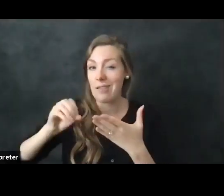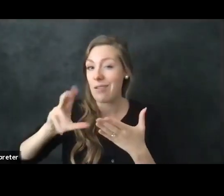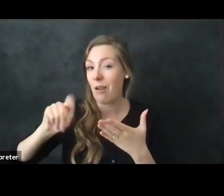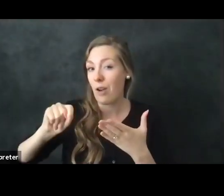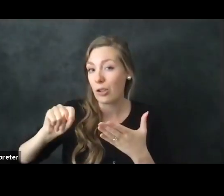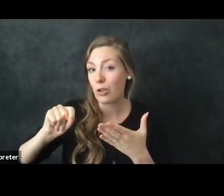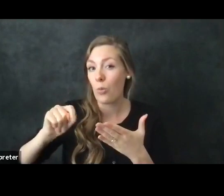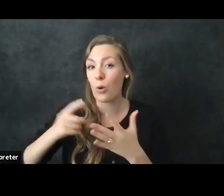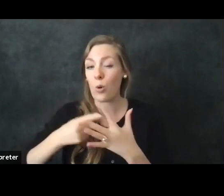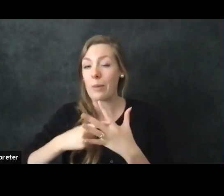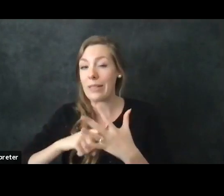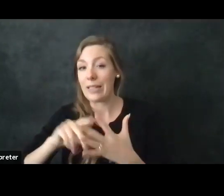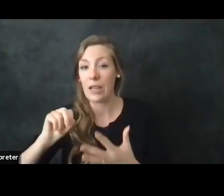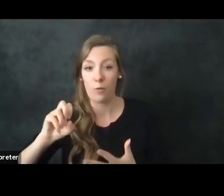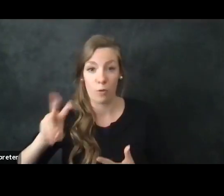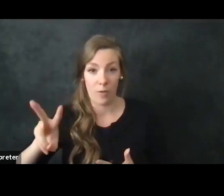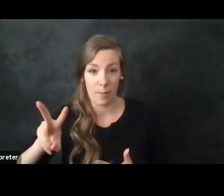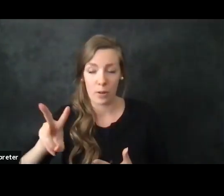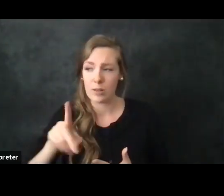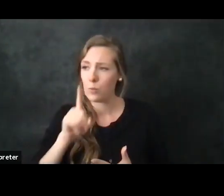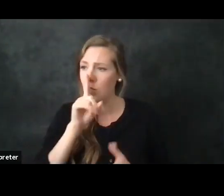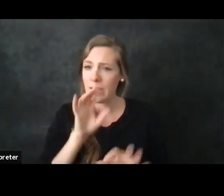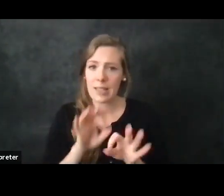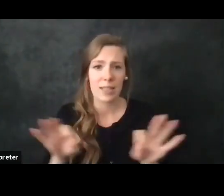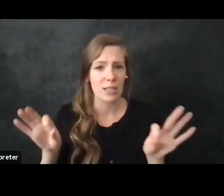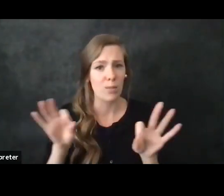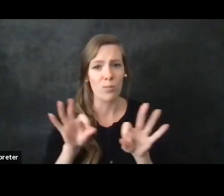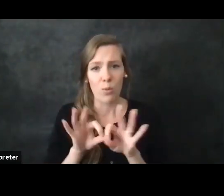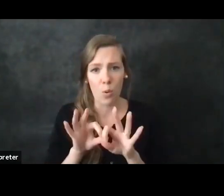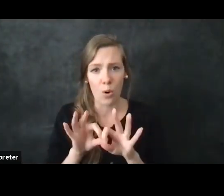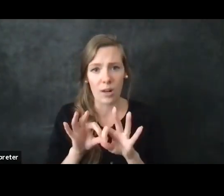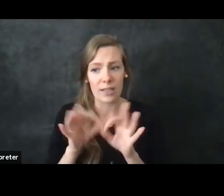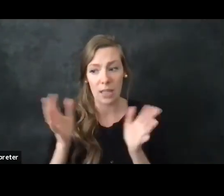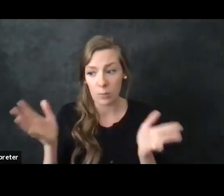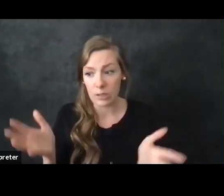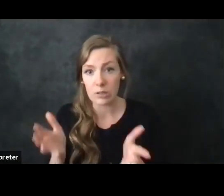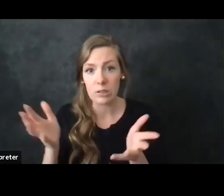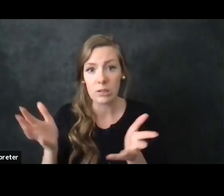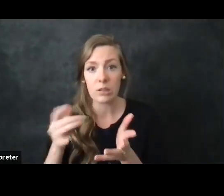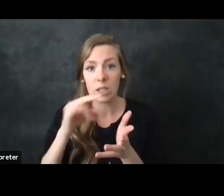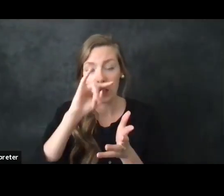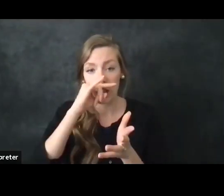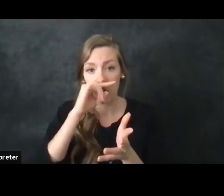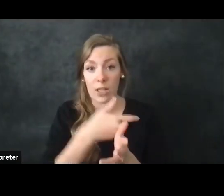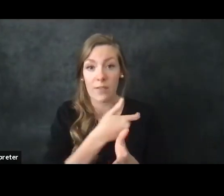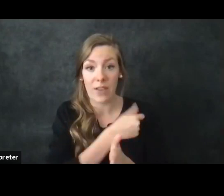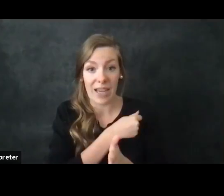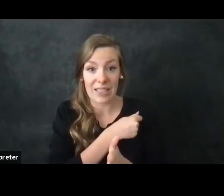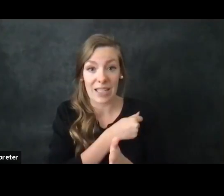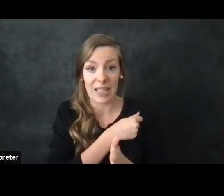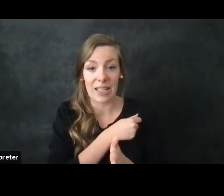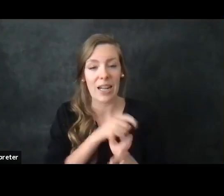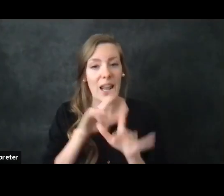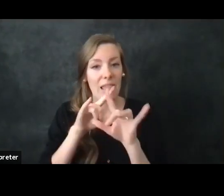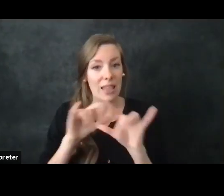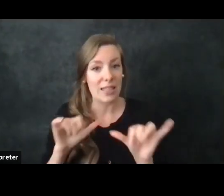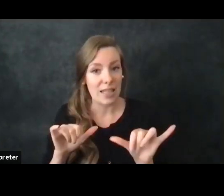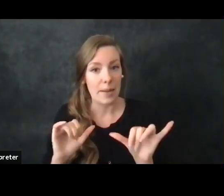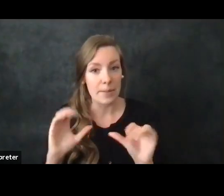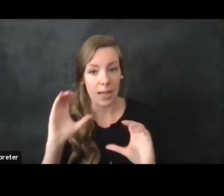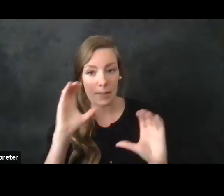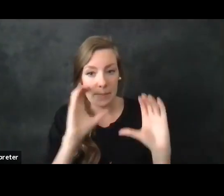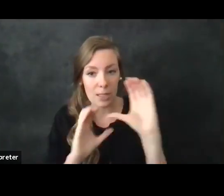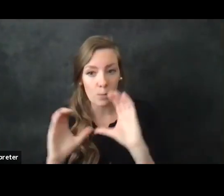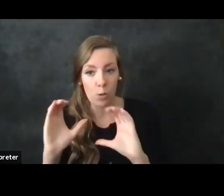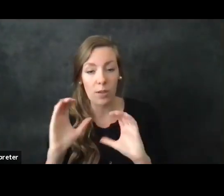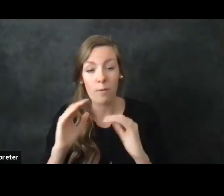early November. It's critical that we start to get young children vaccinated, while at the same time explore vaccines for children younger